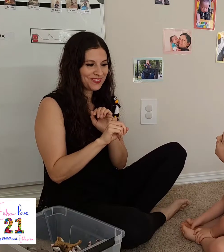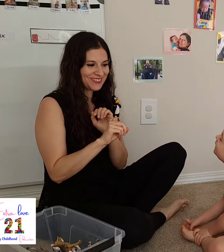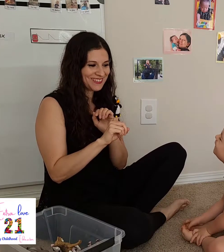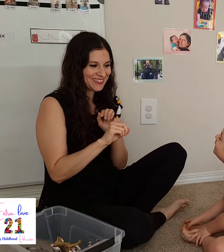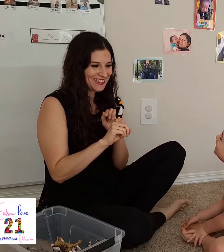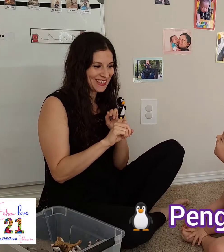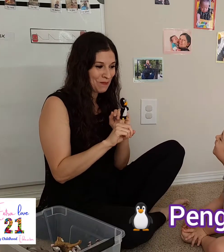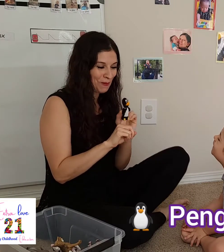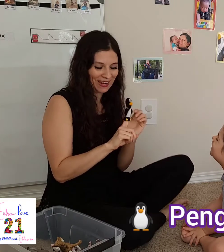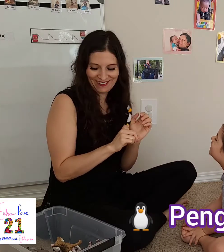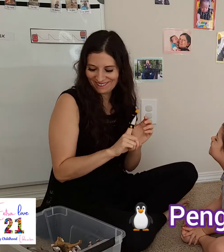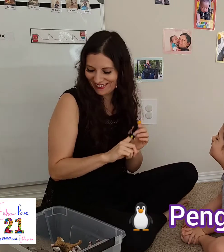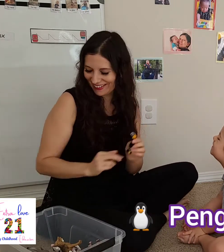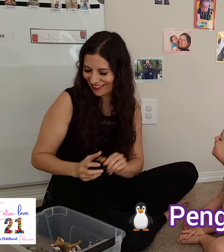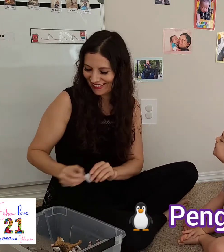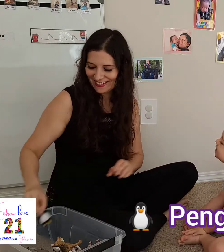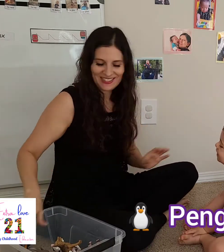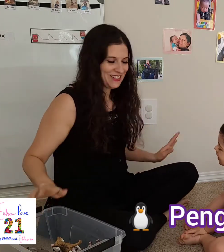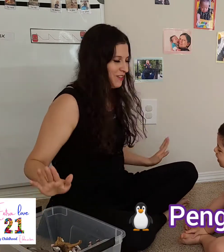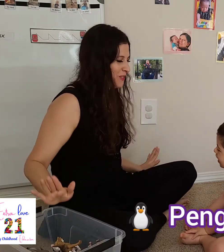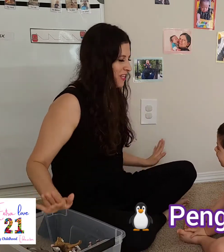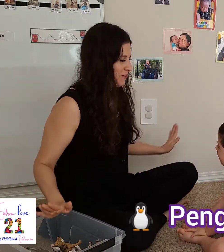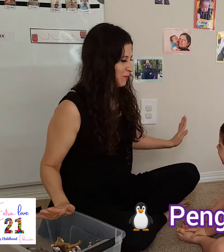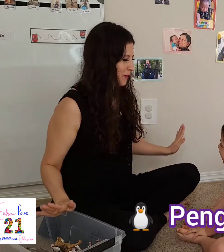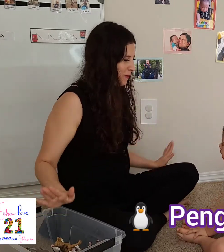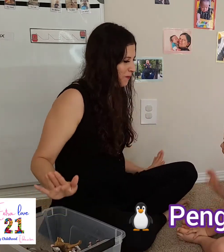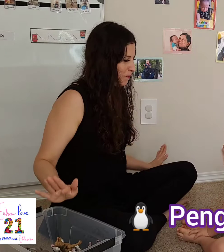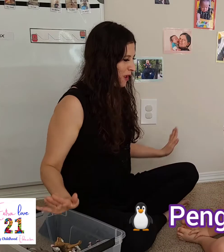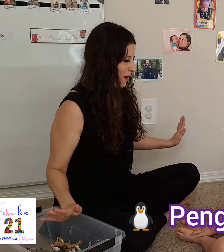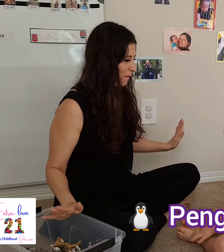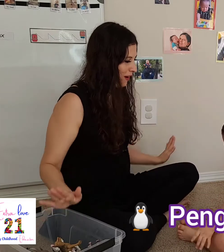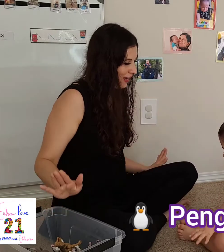A penguin. Know the sign for a penguin? Penguin.